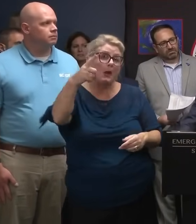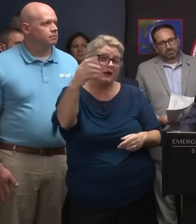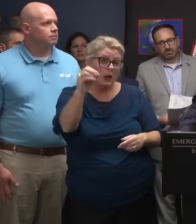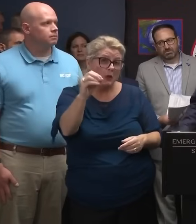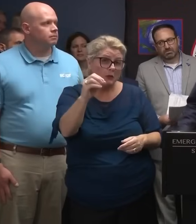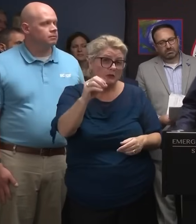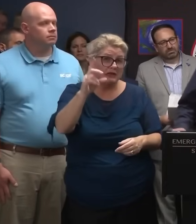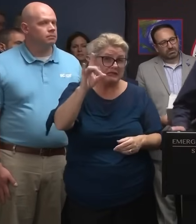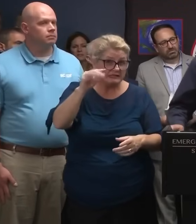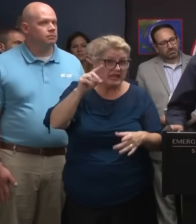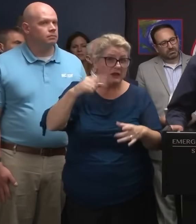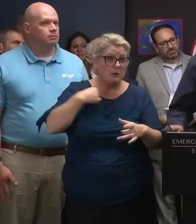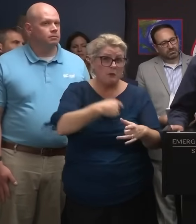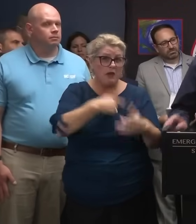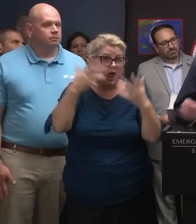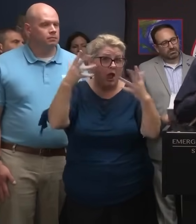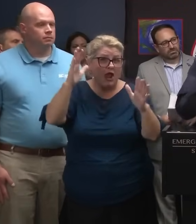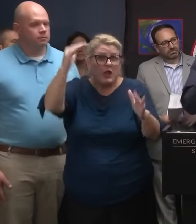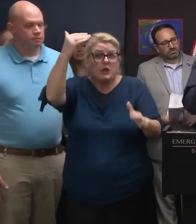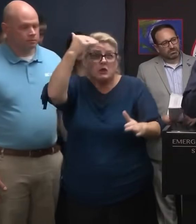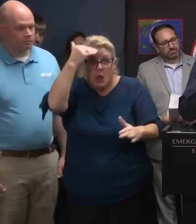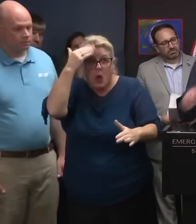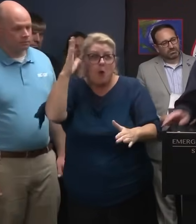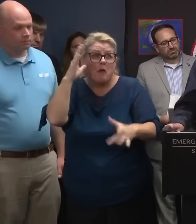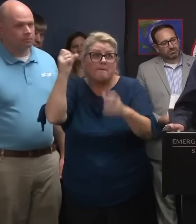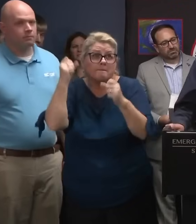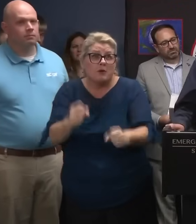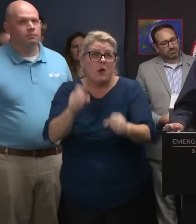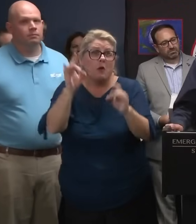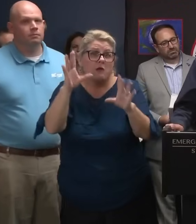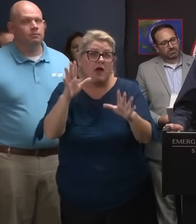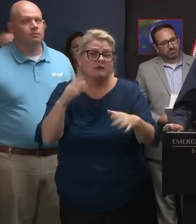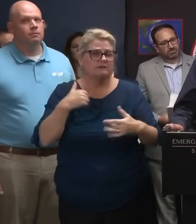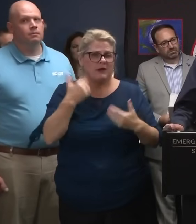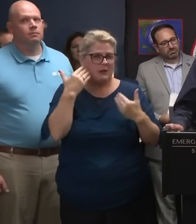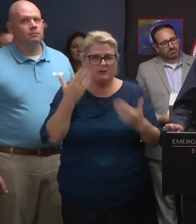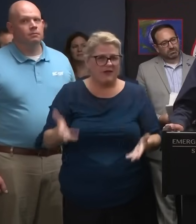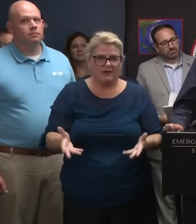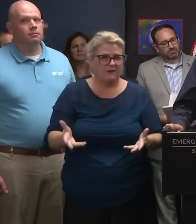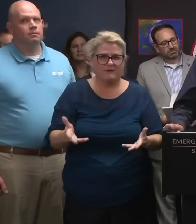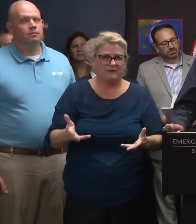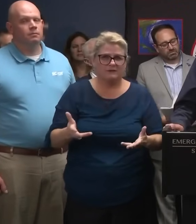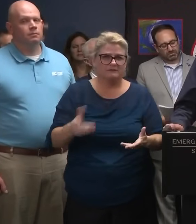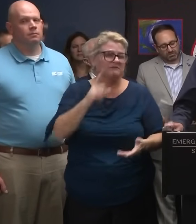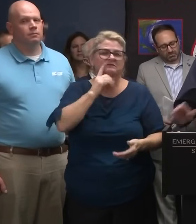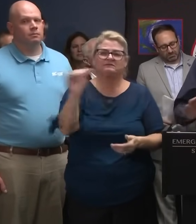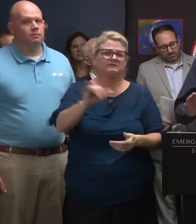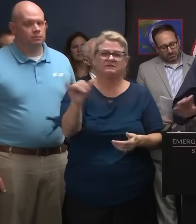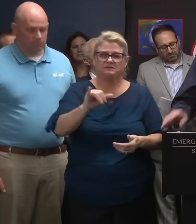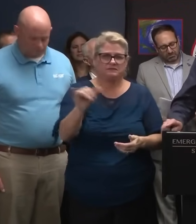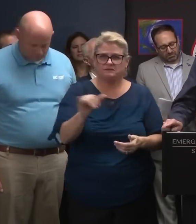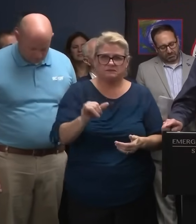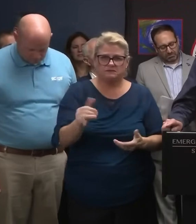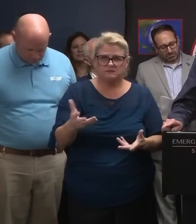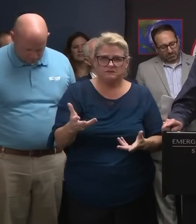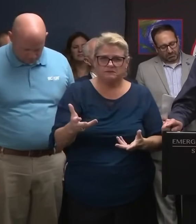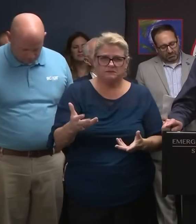as strong as it was, but it certainly was very, very strong. But again, we